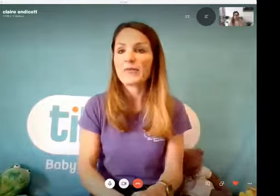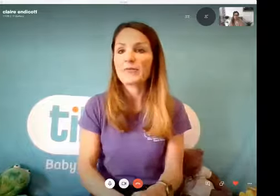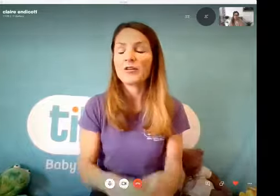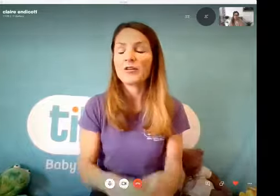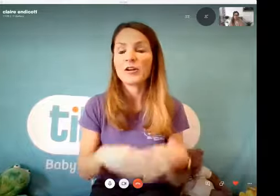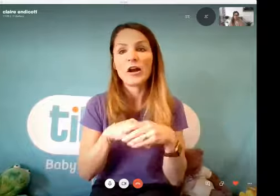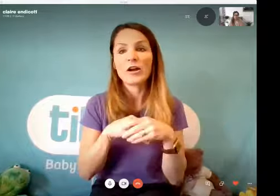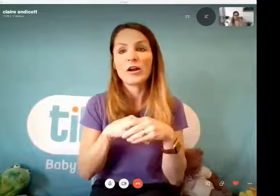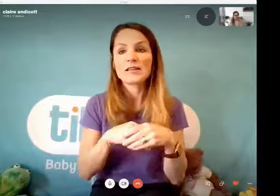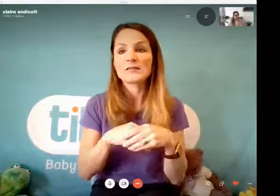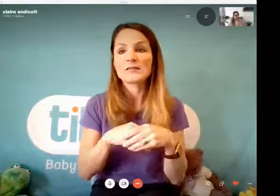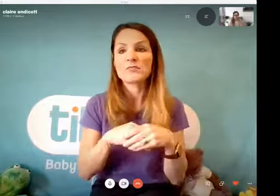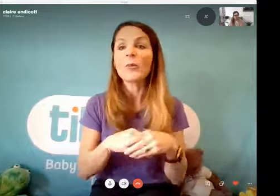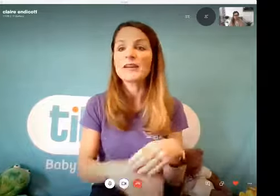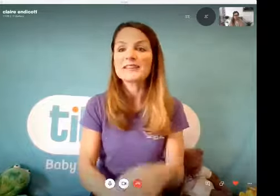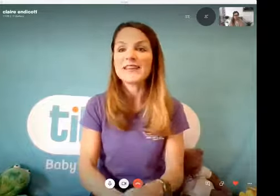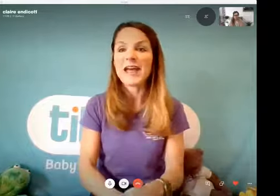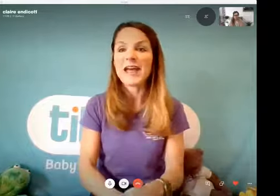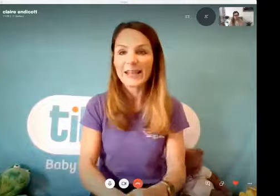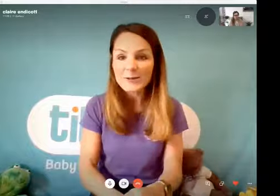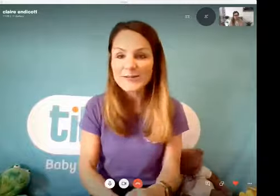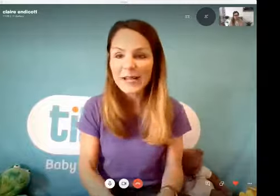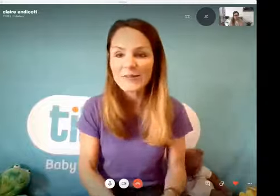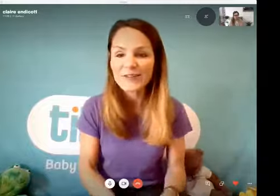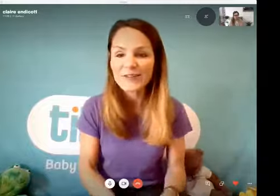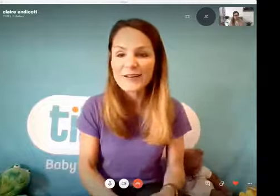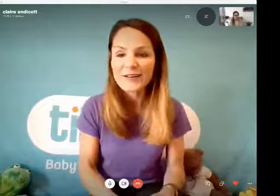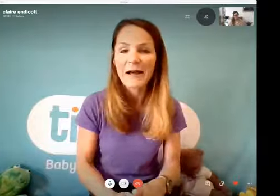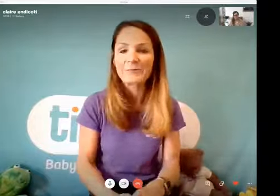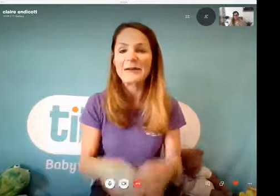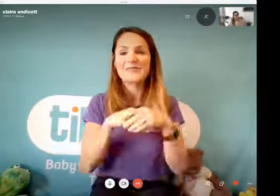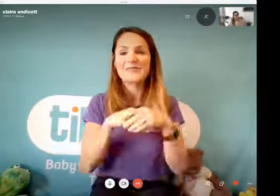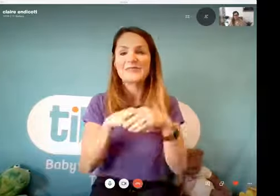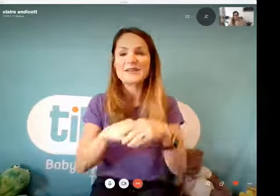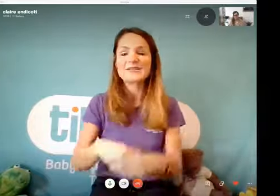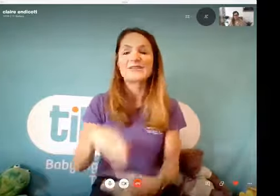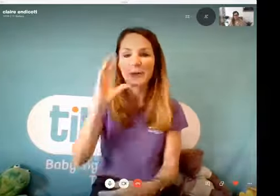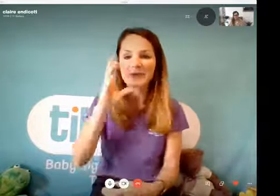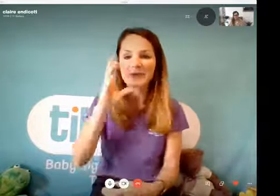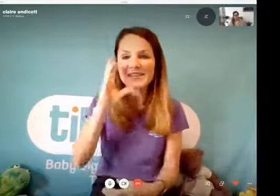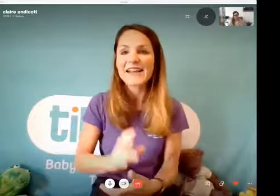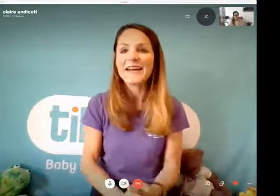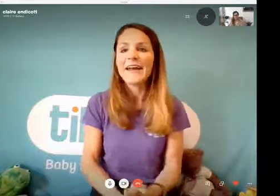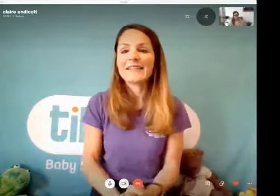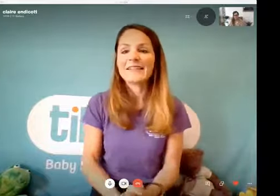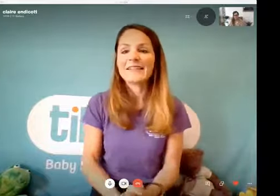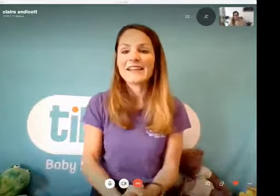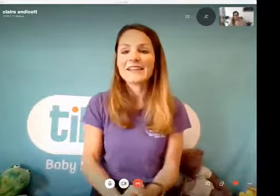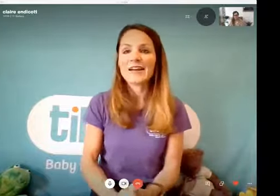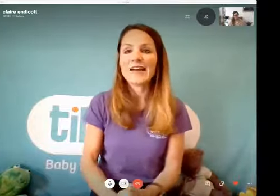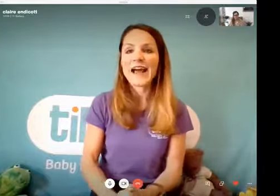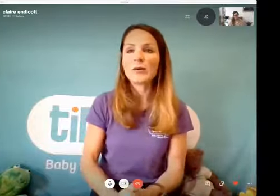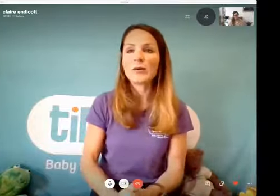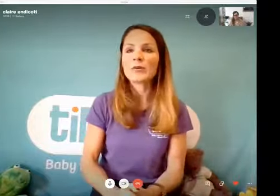a predominantly to keep you sane, hopefully, as well, and make some friends, have a cup of tea and things like that. And we try and